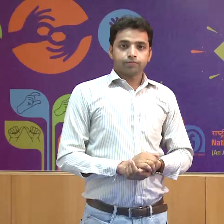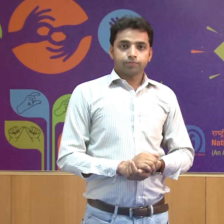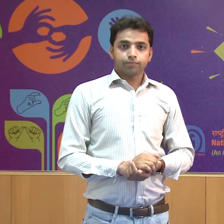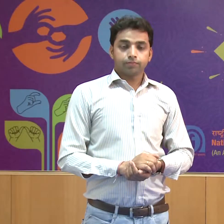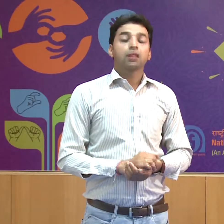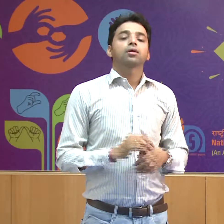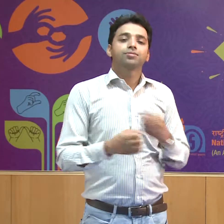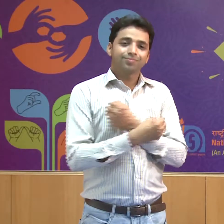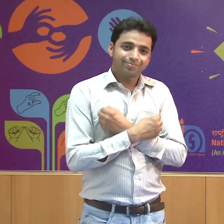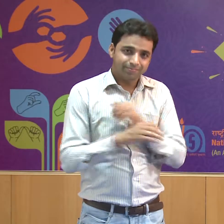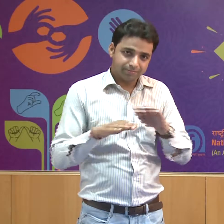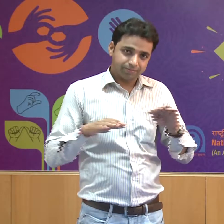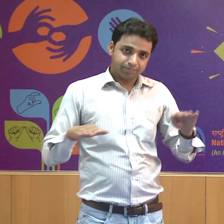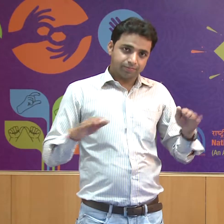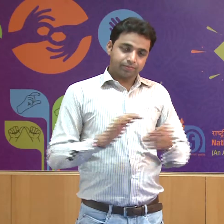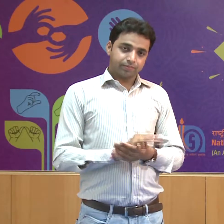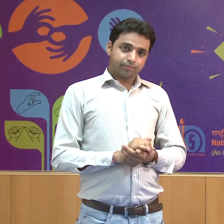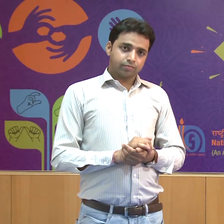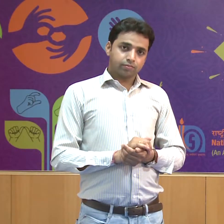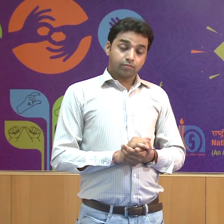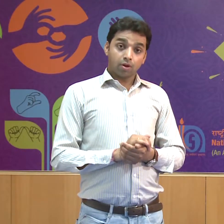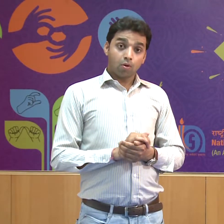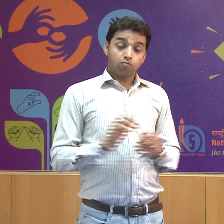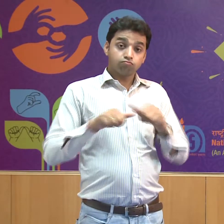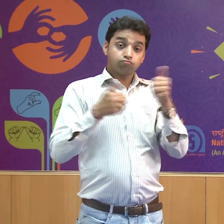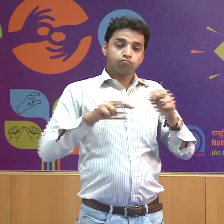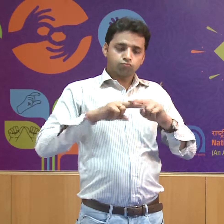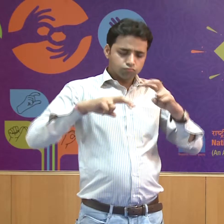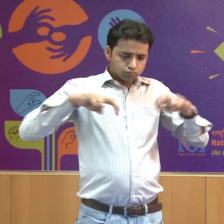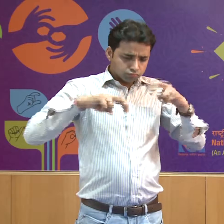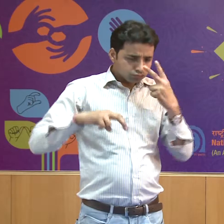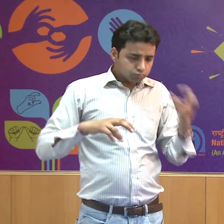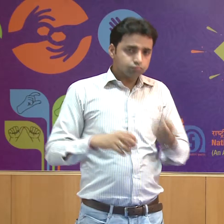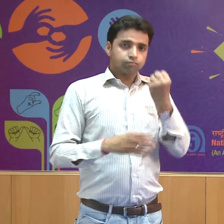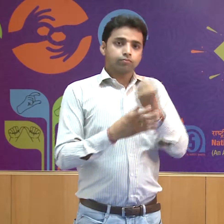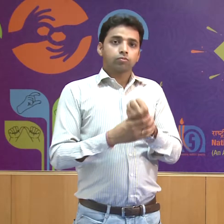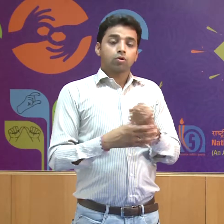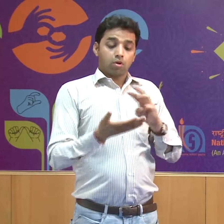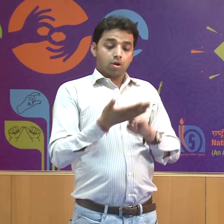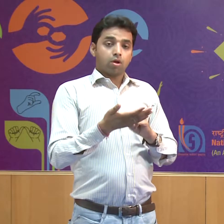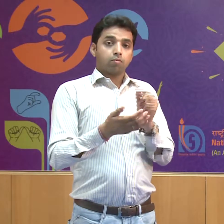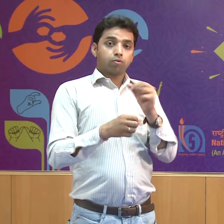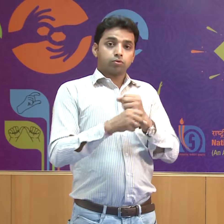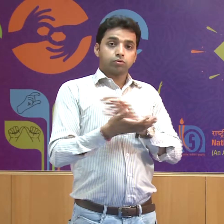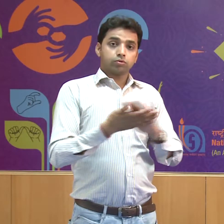Dear learners, founder of the Mughal Emperor Babur was a great